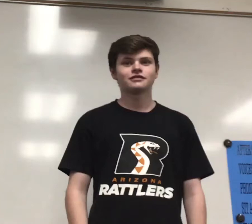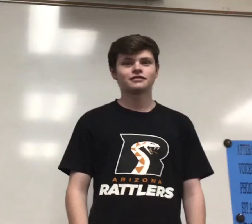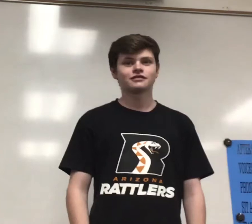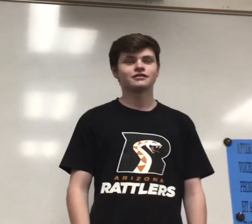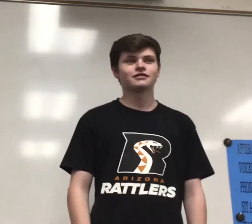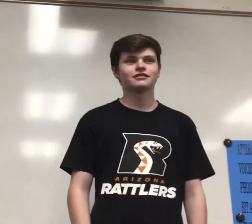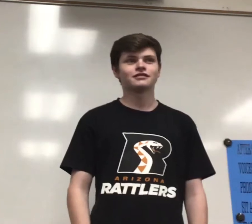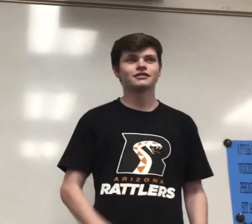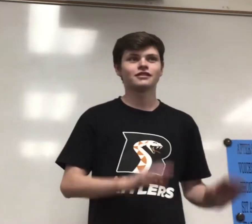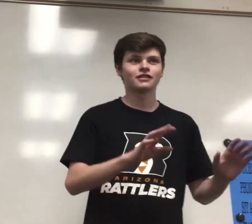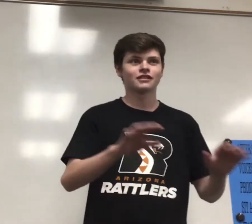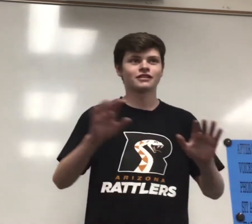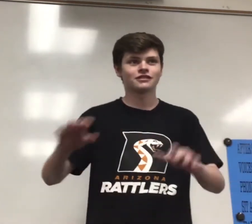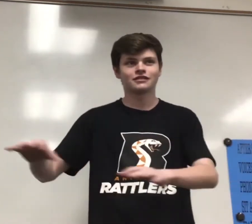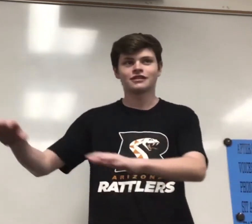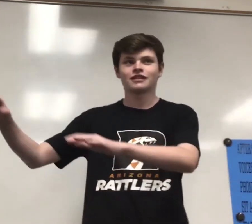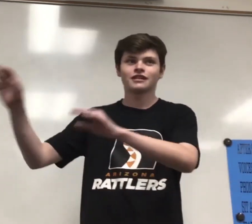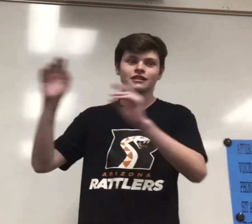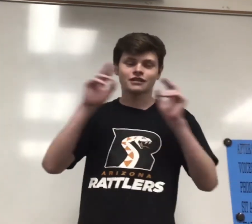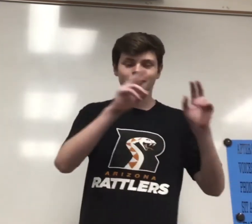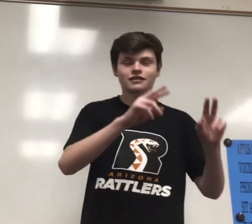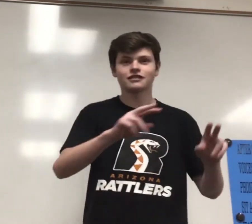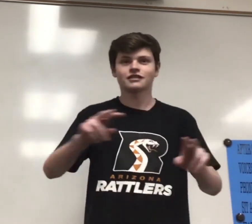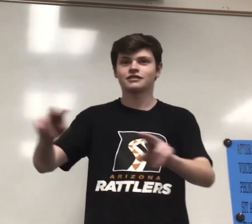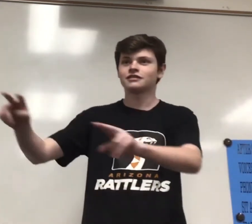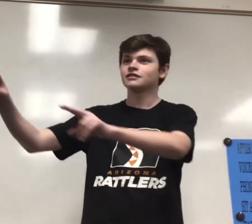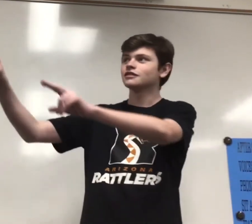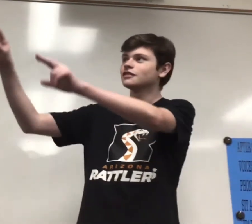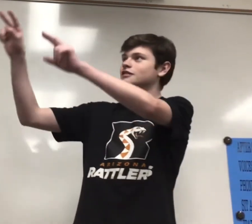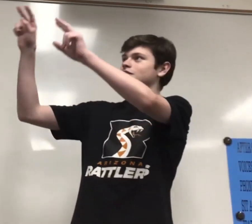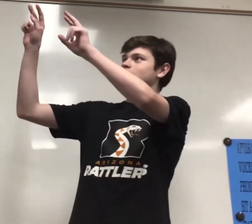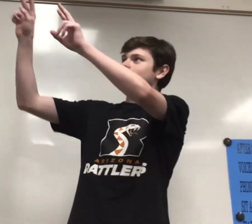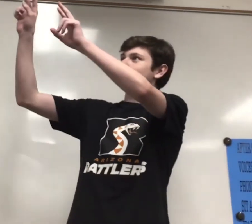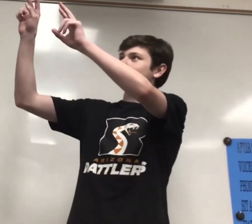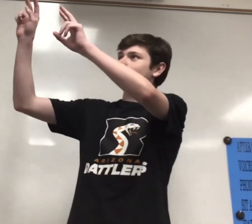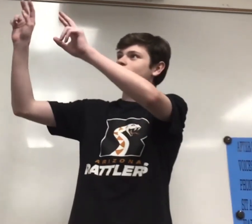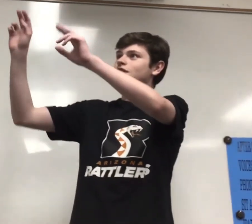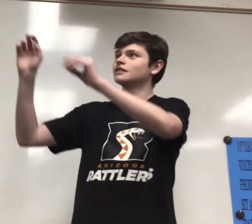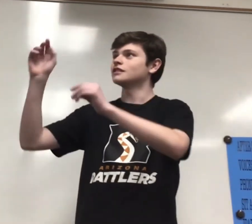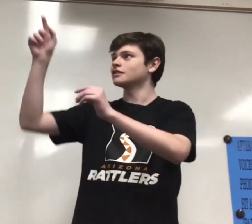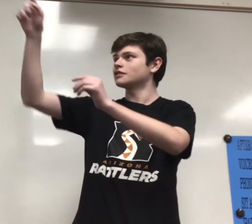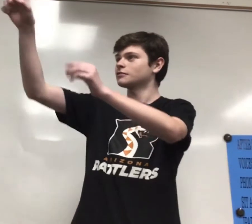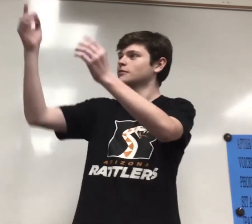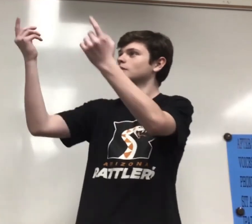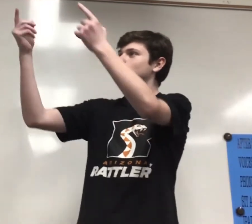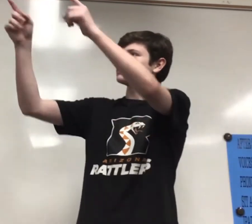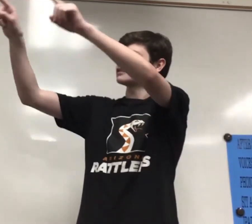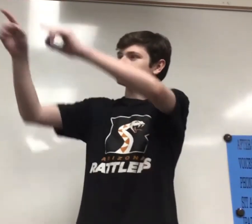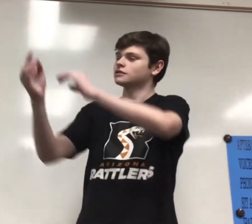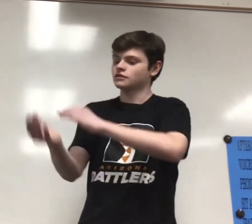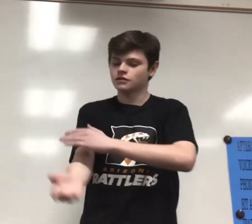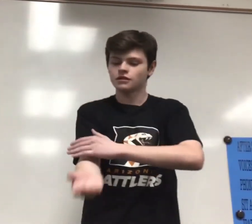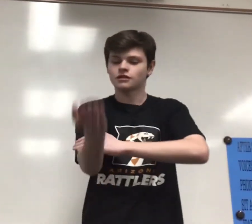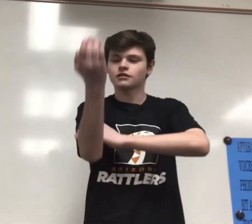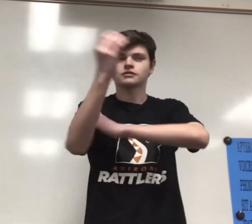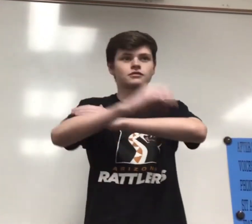Oh, say can you see by the dawn's